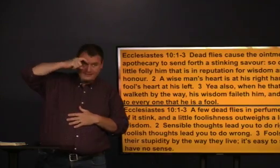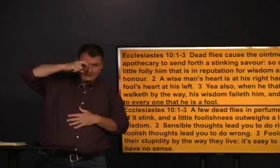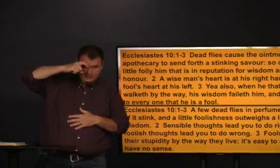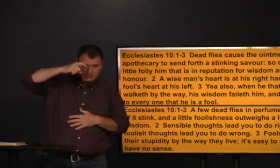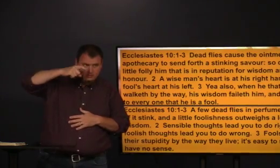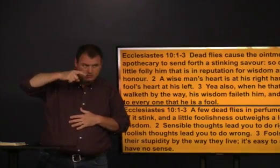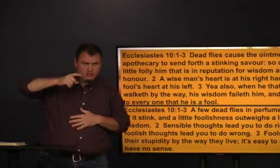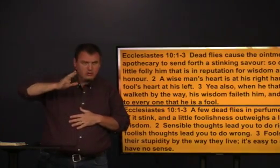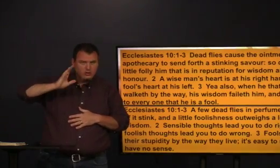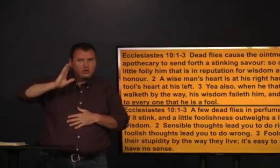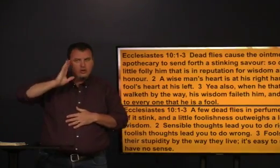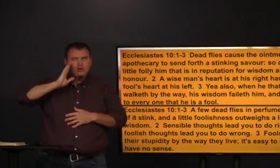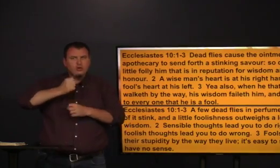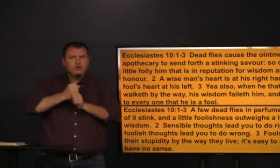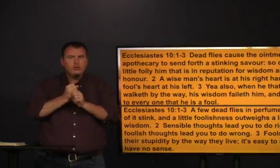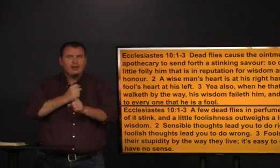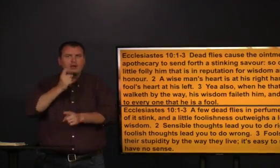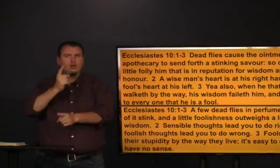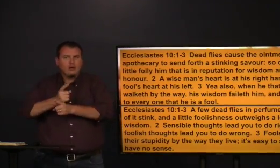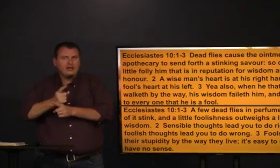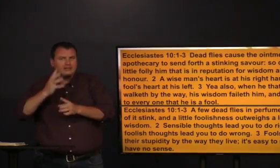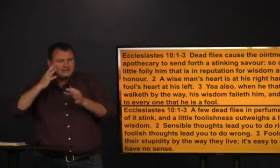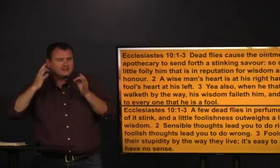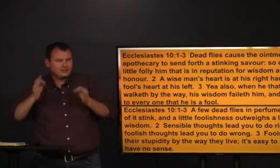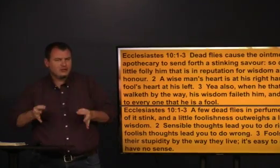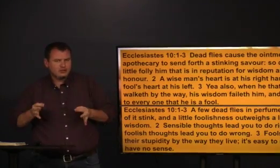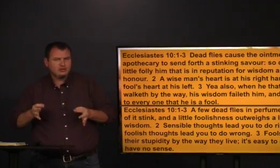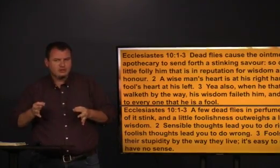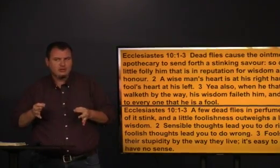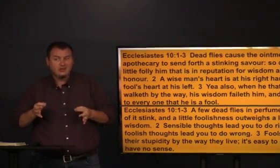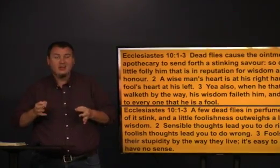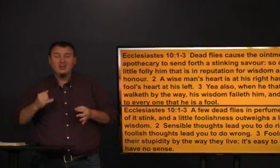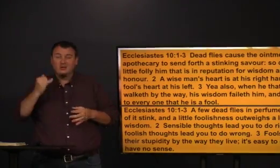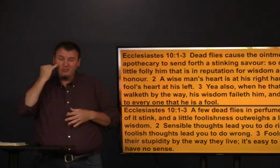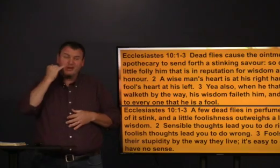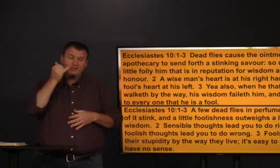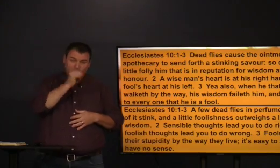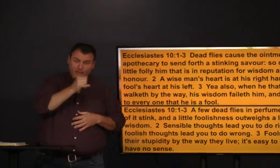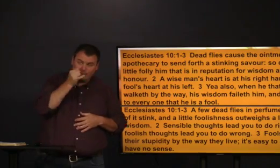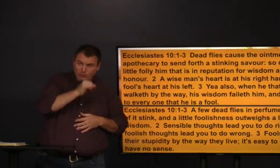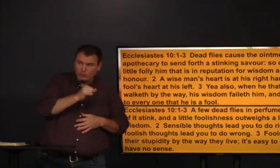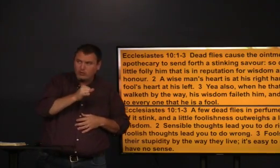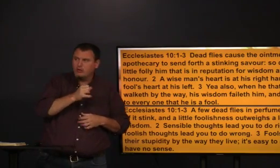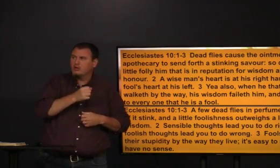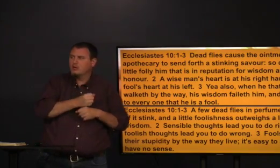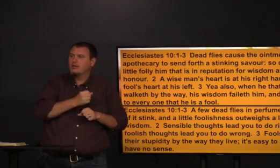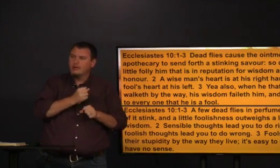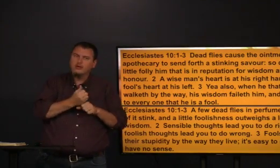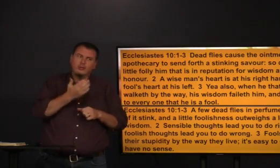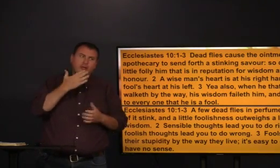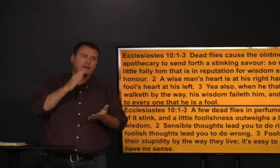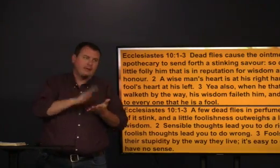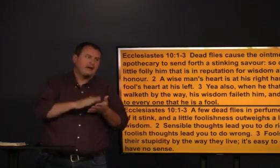wise, you'll make right decisions. But if you're a fool, you'll make bad